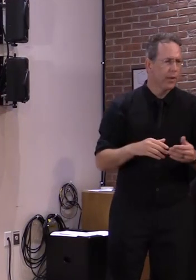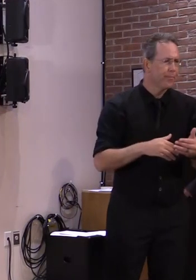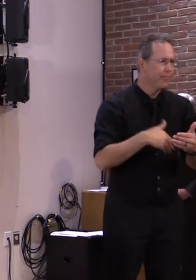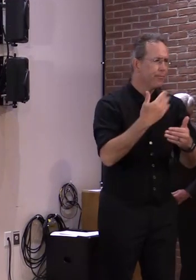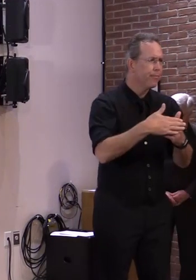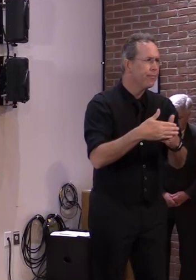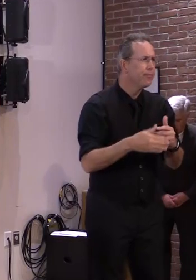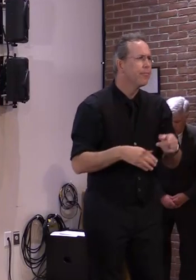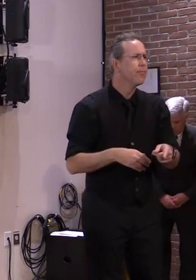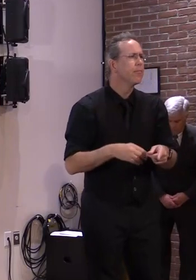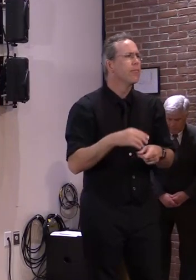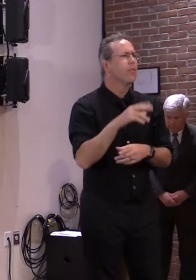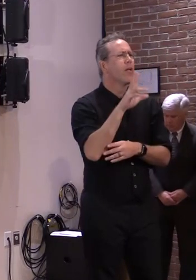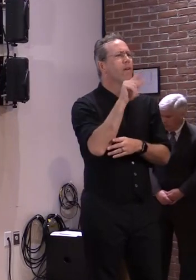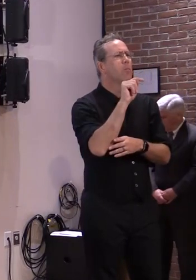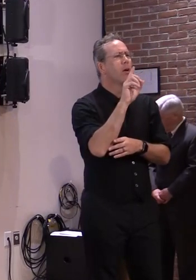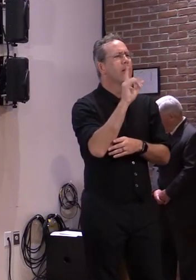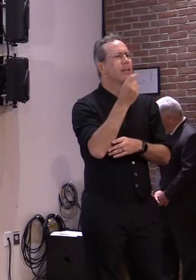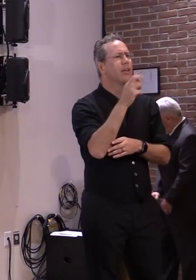Digger.